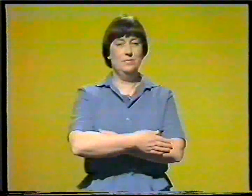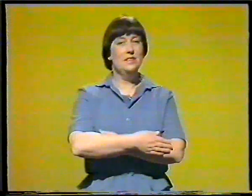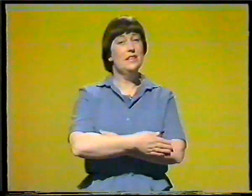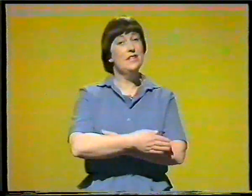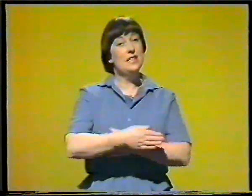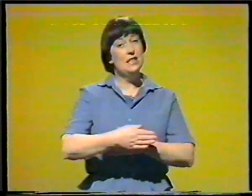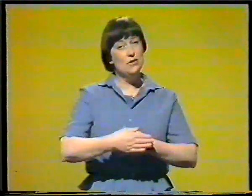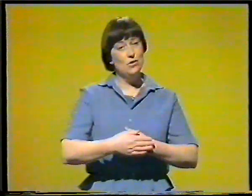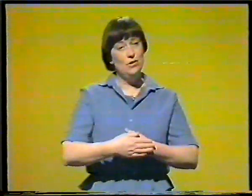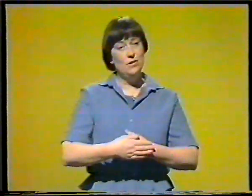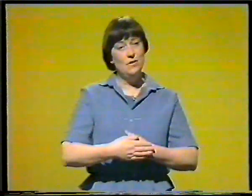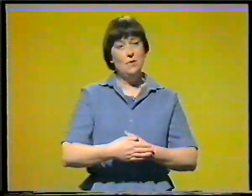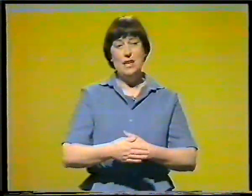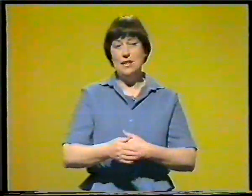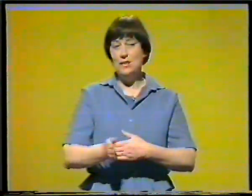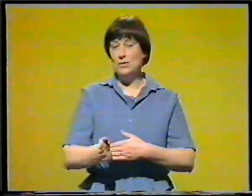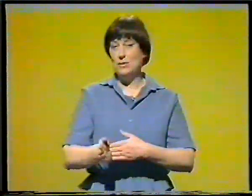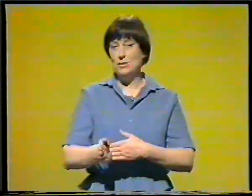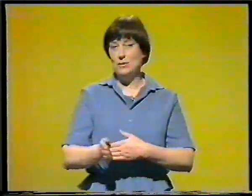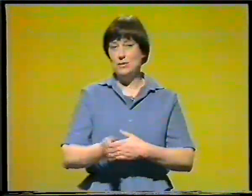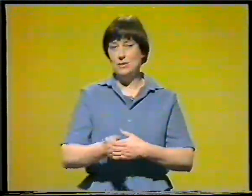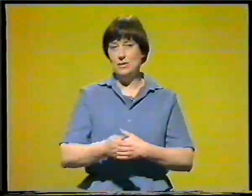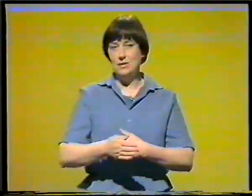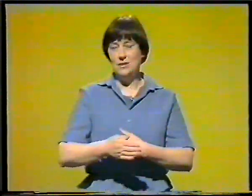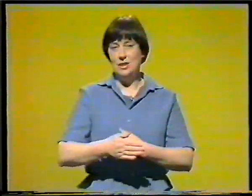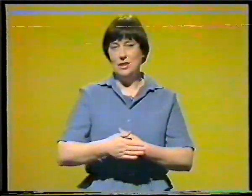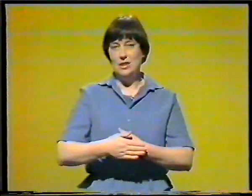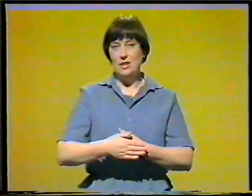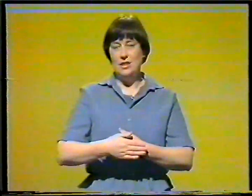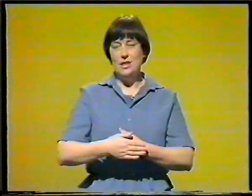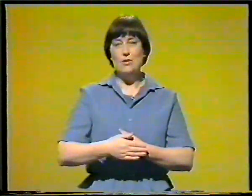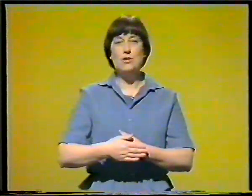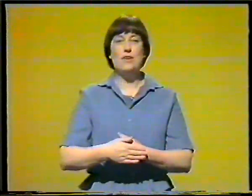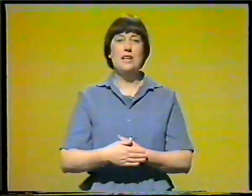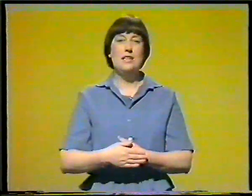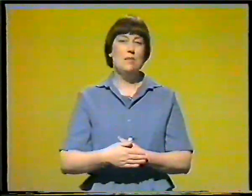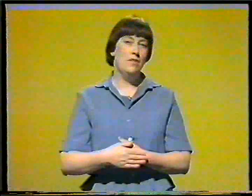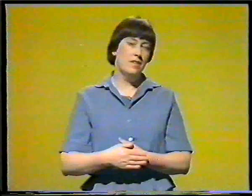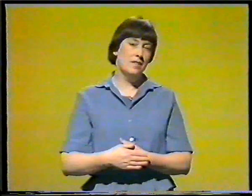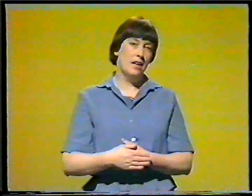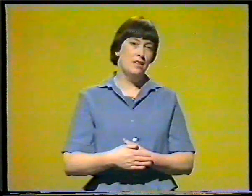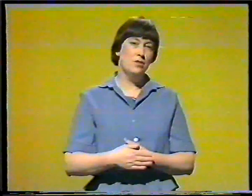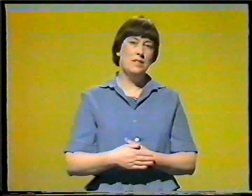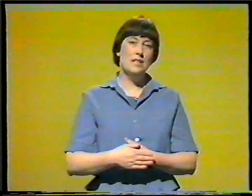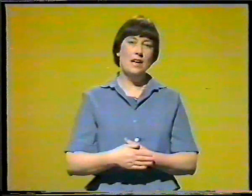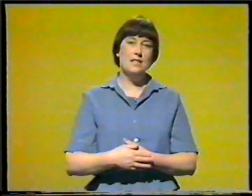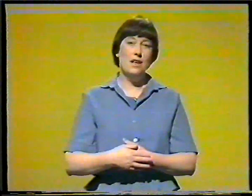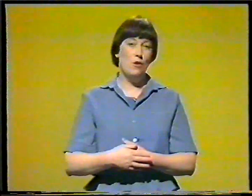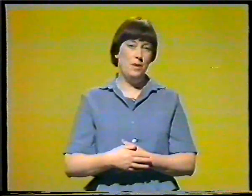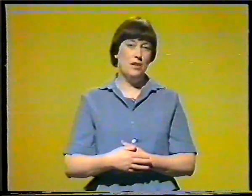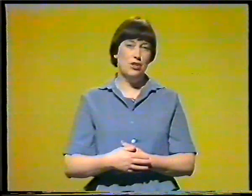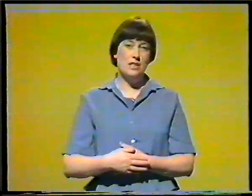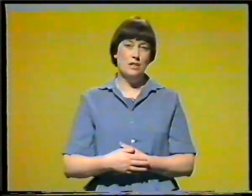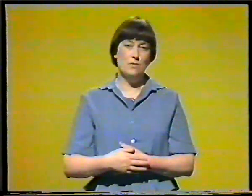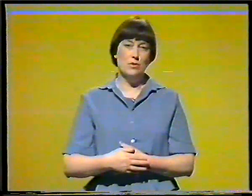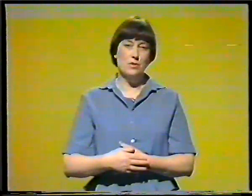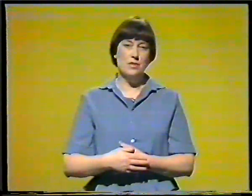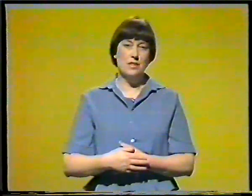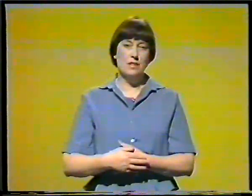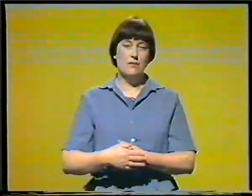And if it's a little door, then make a little door. It's also very easy with this sign to indicate the opening and shutting of doors. If you